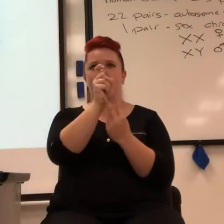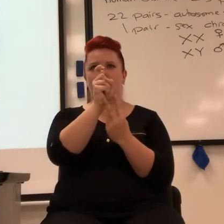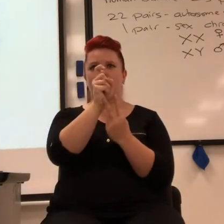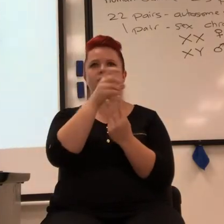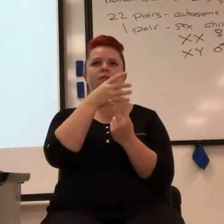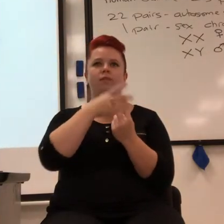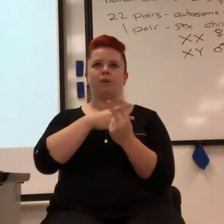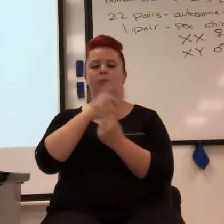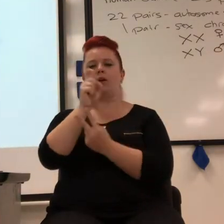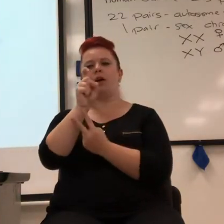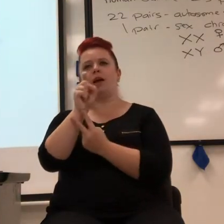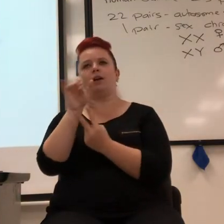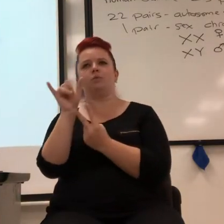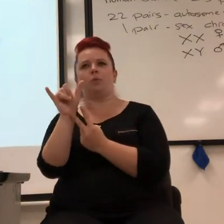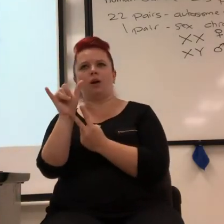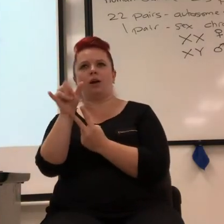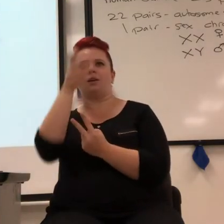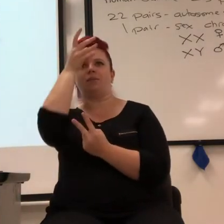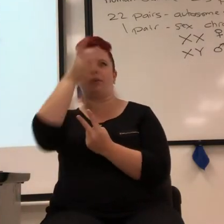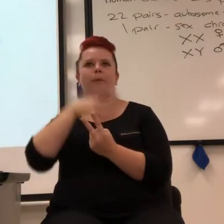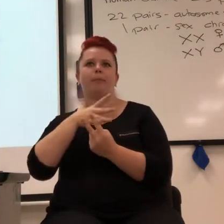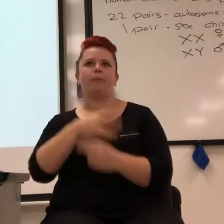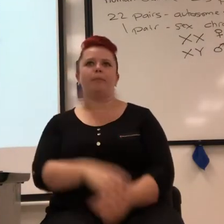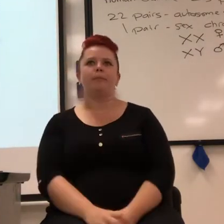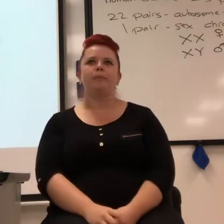XY is the male